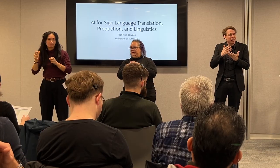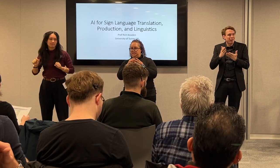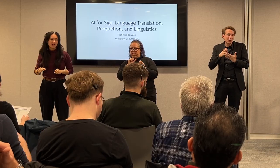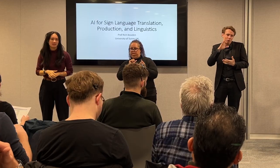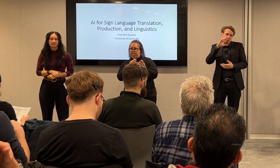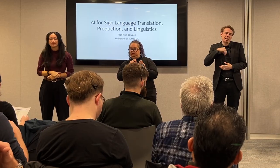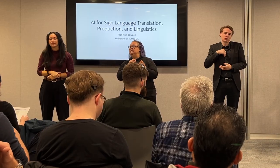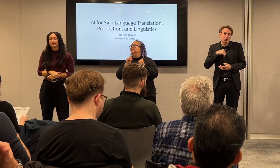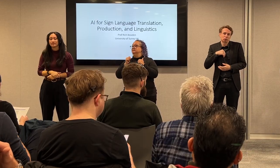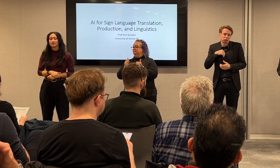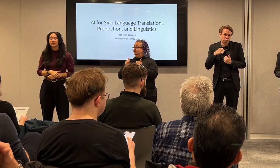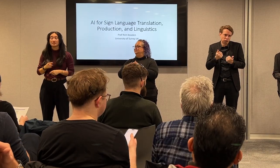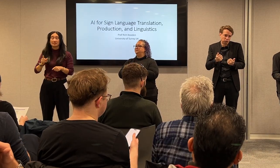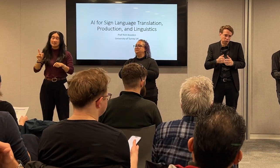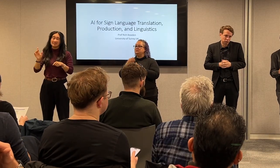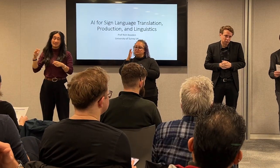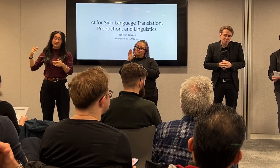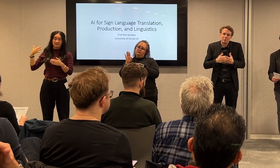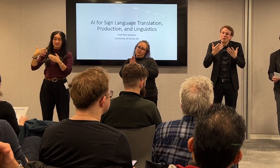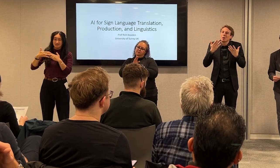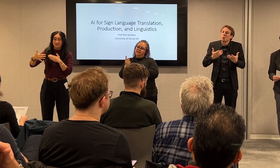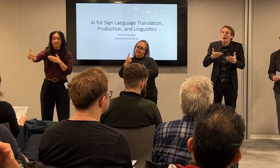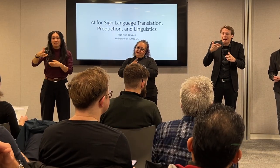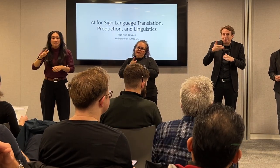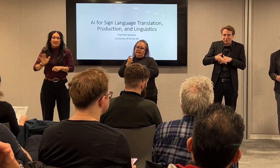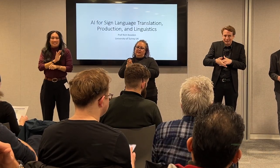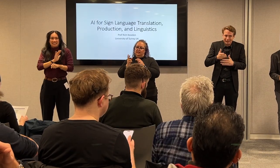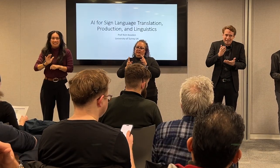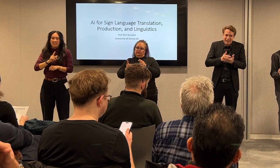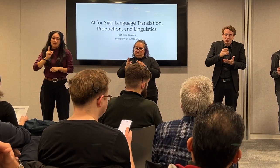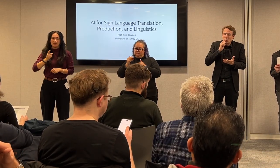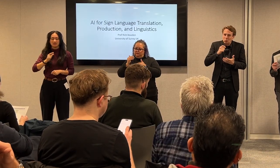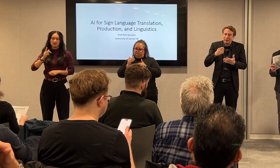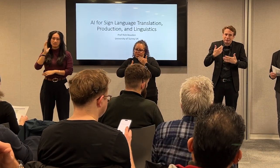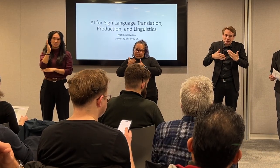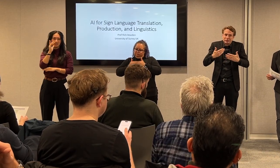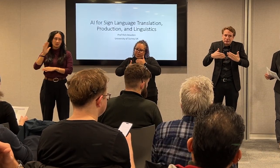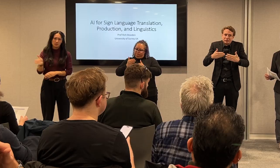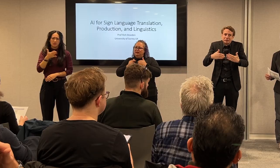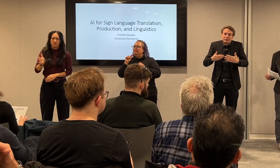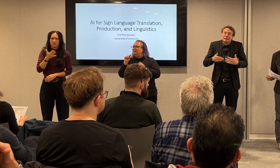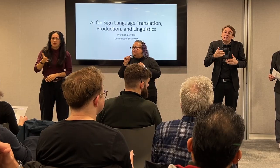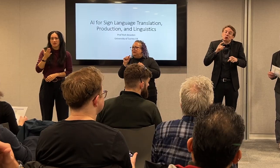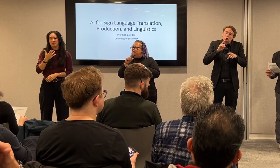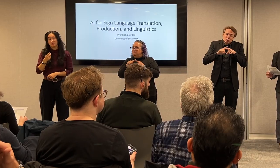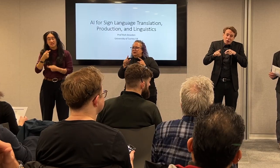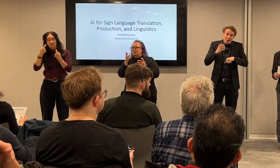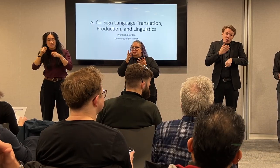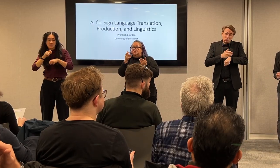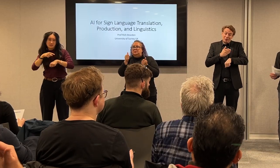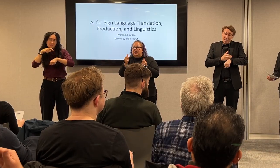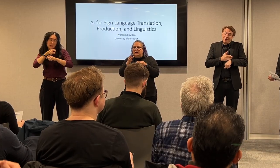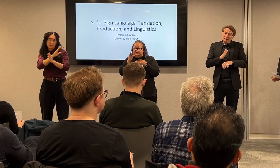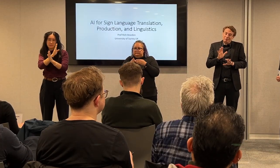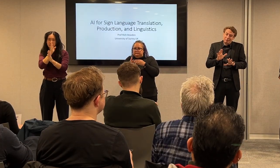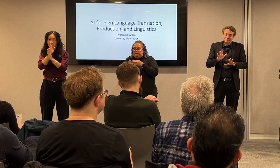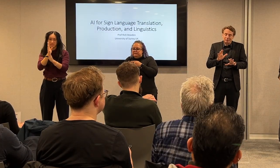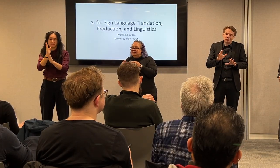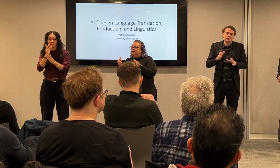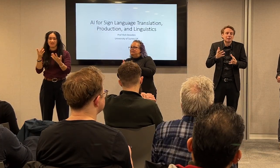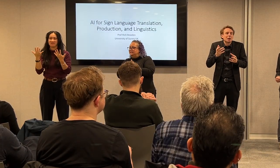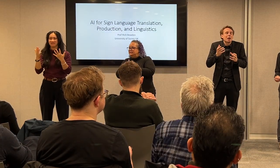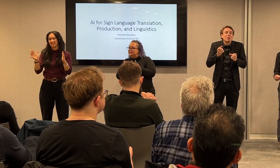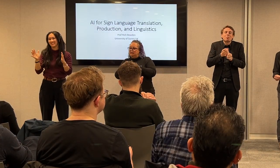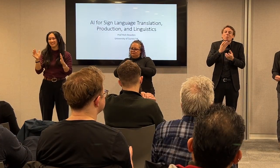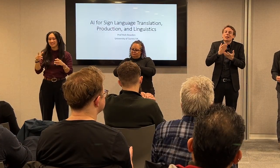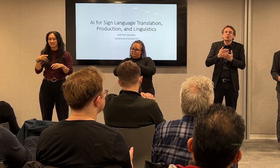busy day. We're going to have to rush a little bit, but we're trying to get everything done in time and ensure that everybody has a good chance